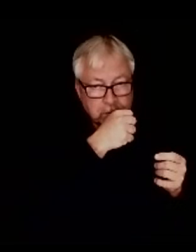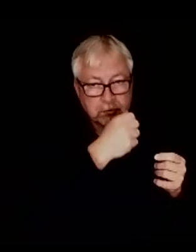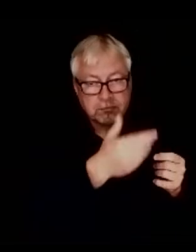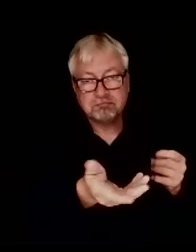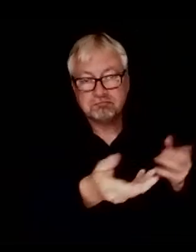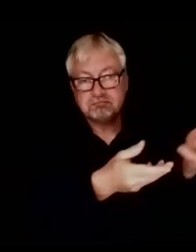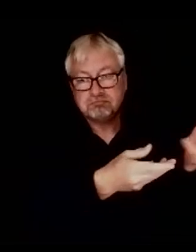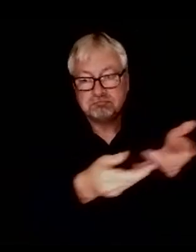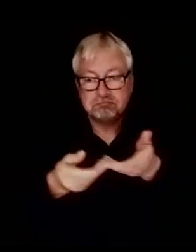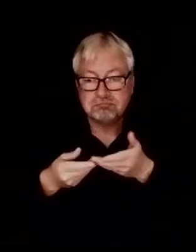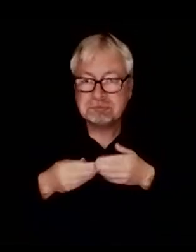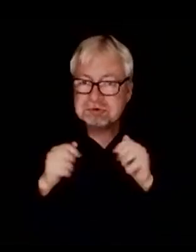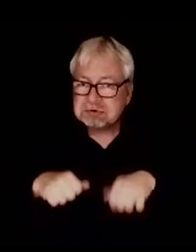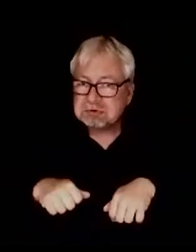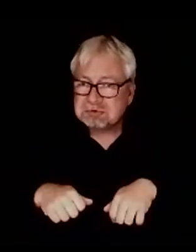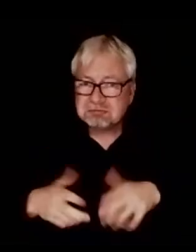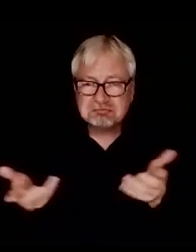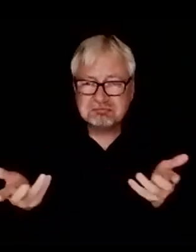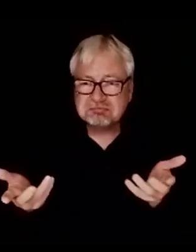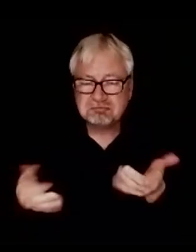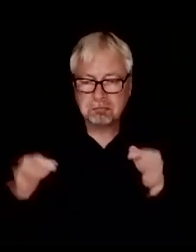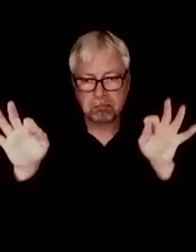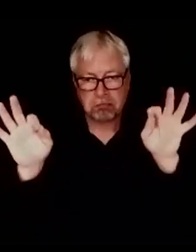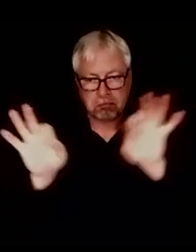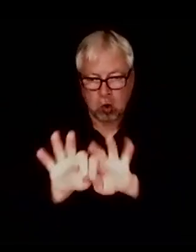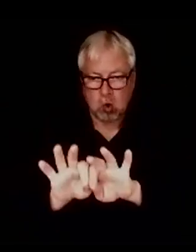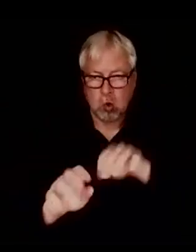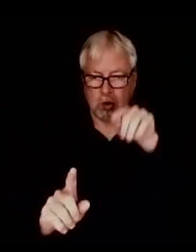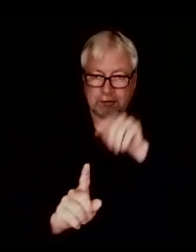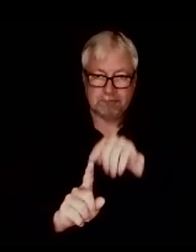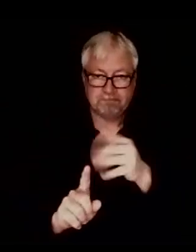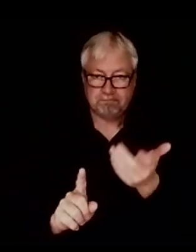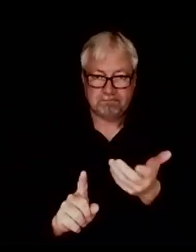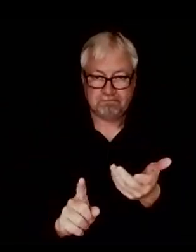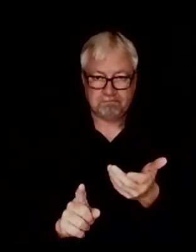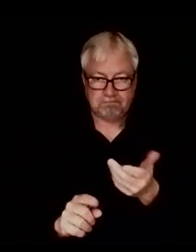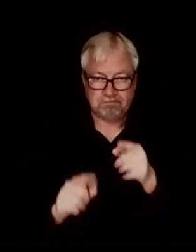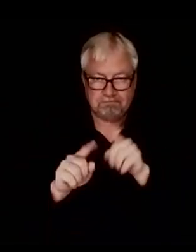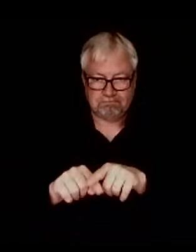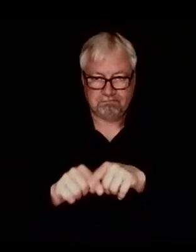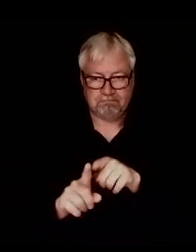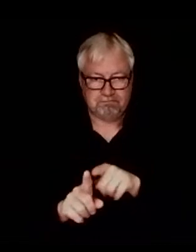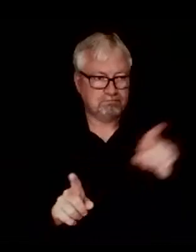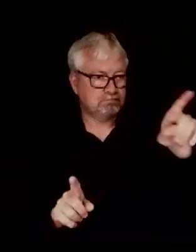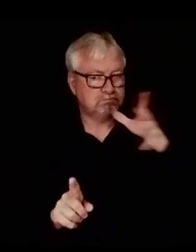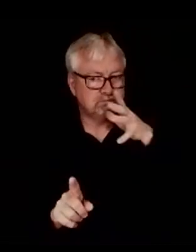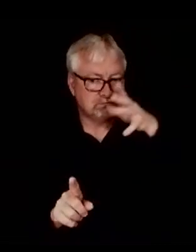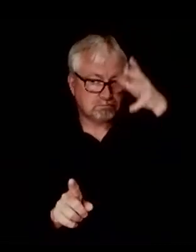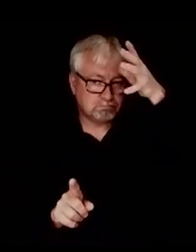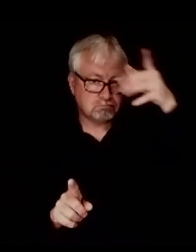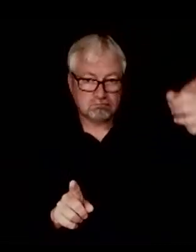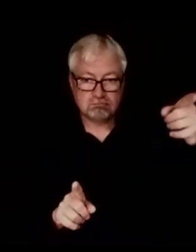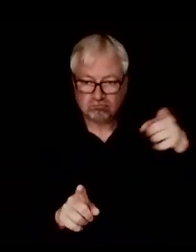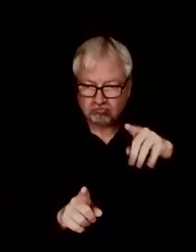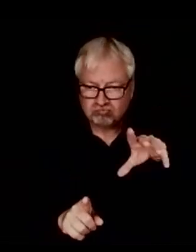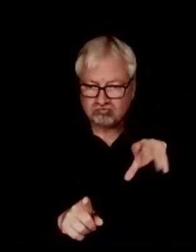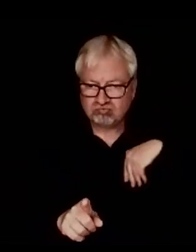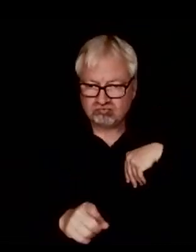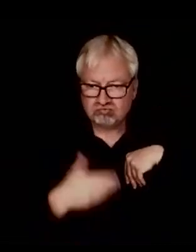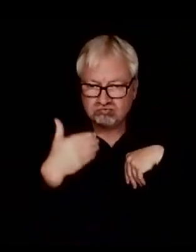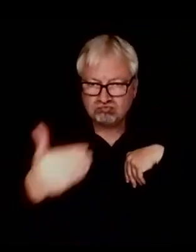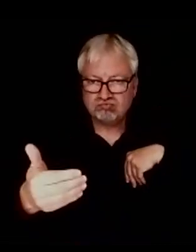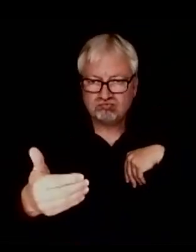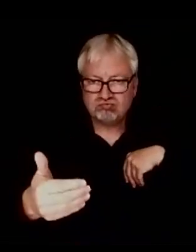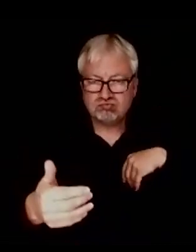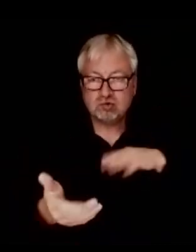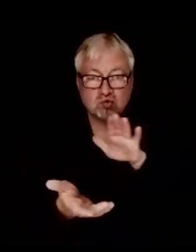is absolutely dependent upon parental consent. Our schools, the state, we will never test a